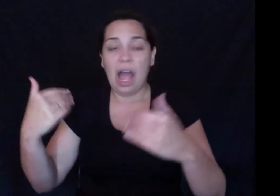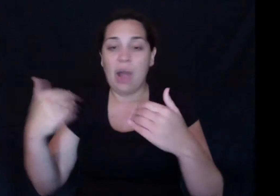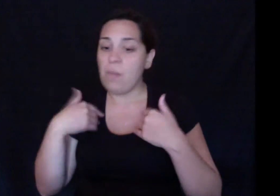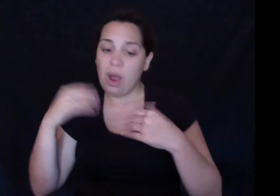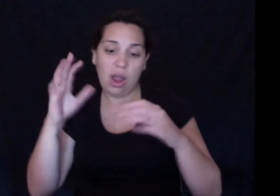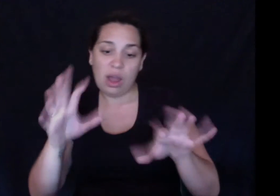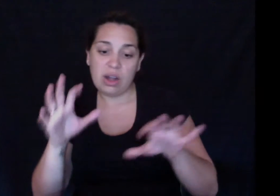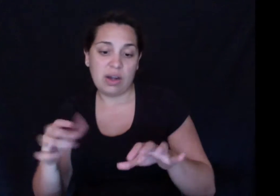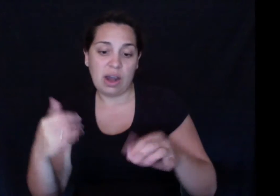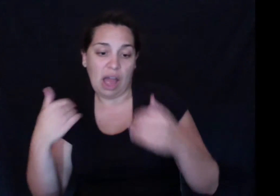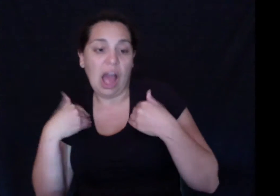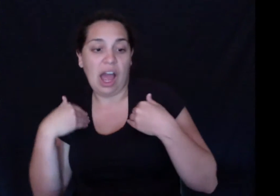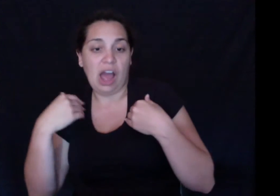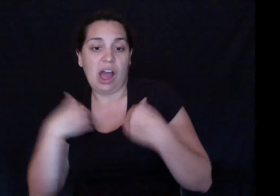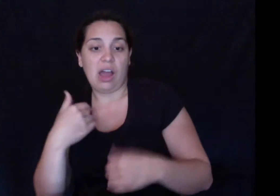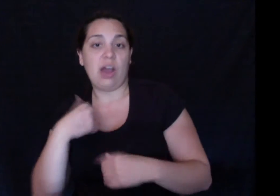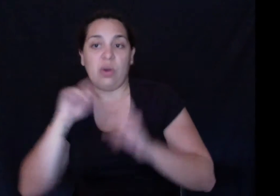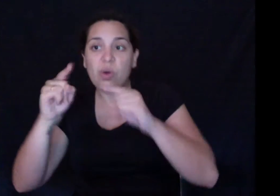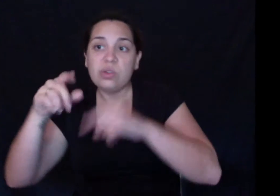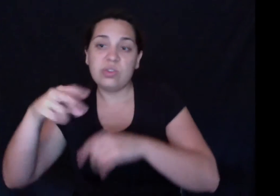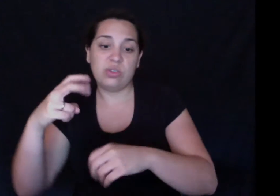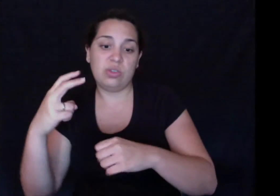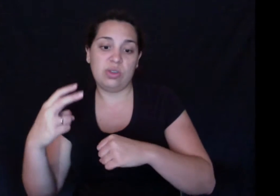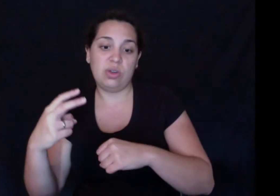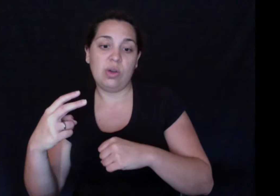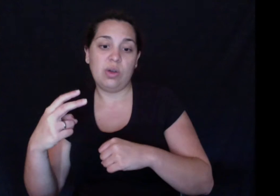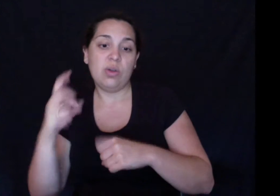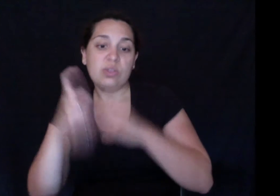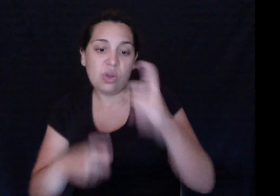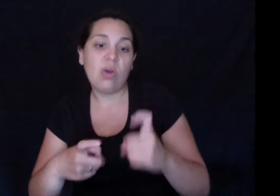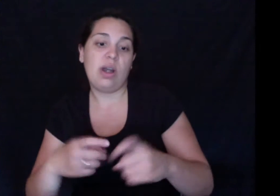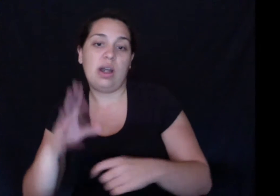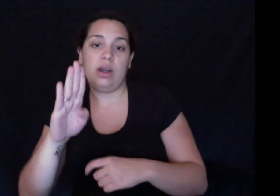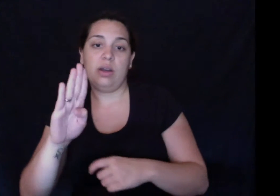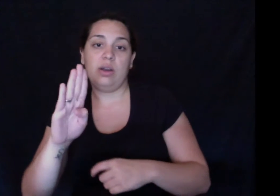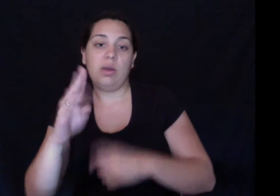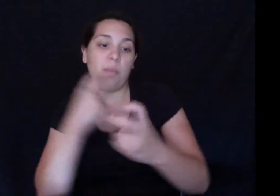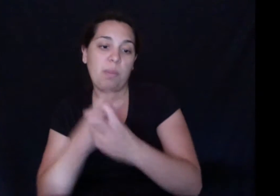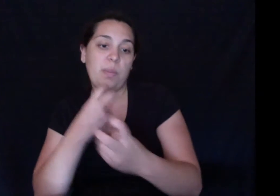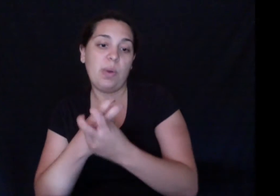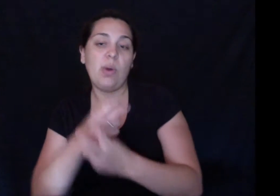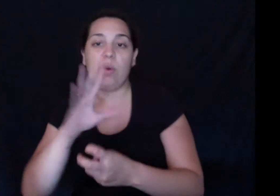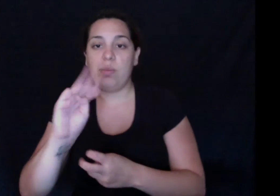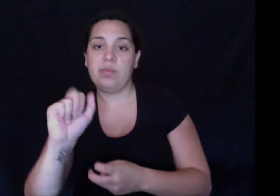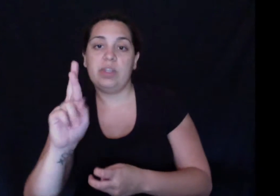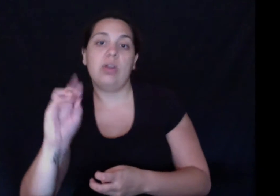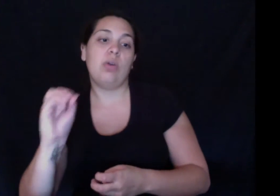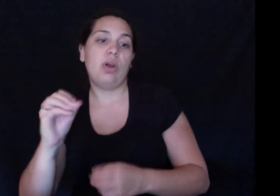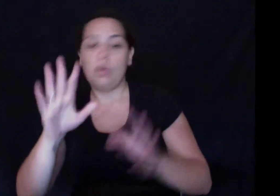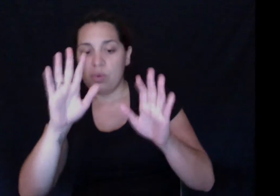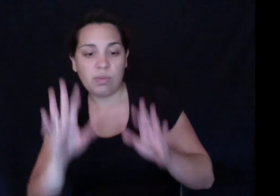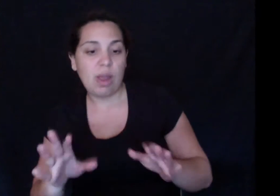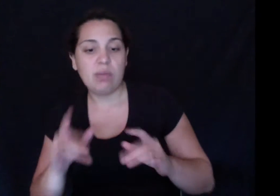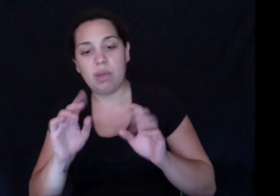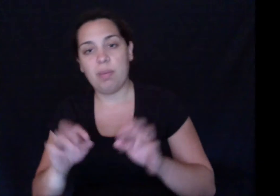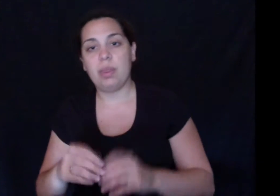Georgetown University Hospital so they could do the physical there. And I was only there for like one night. I